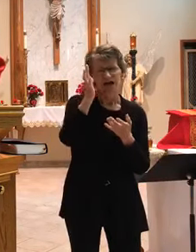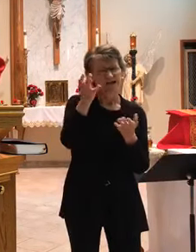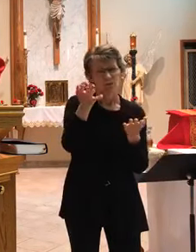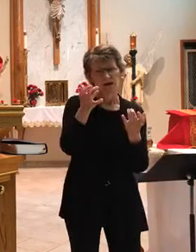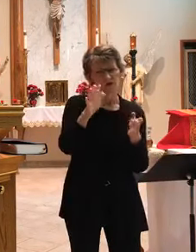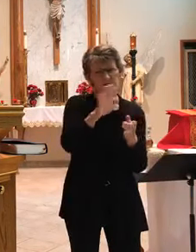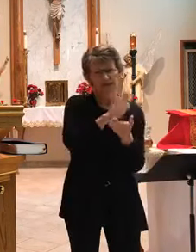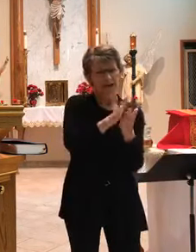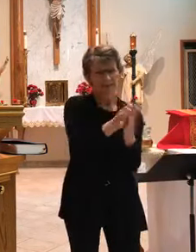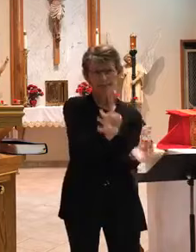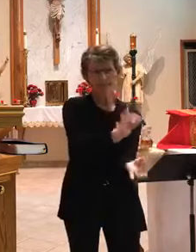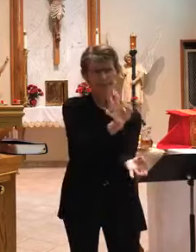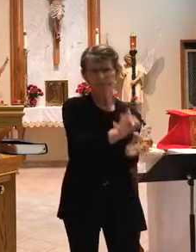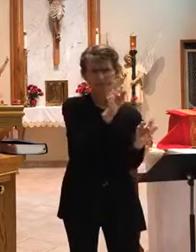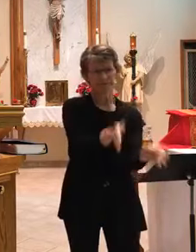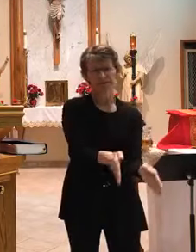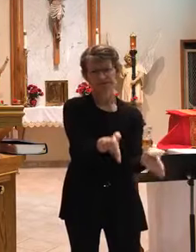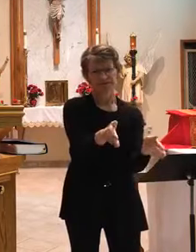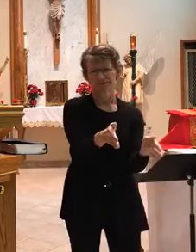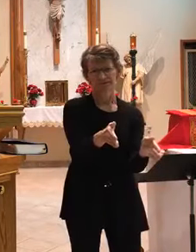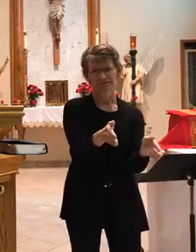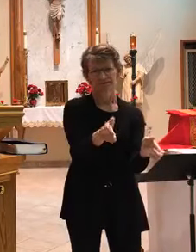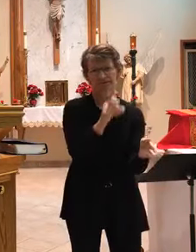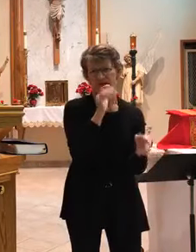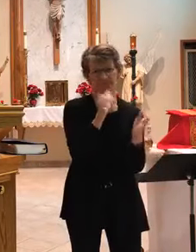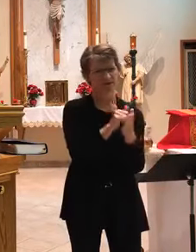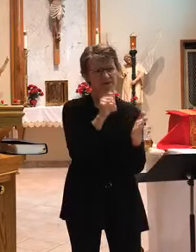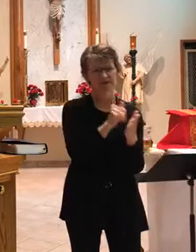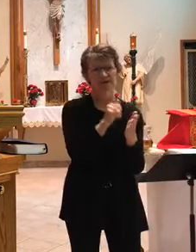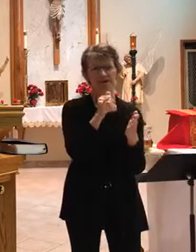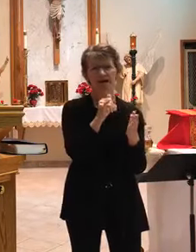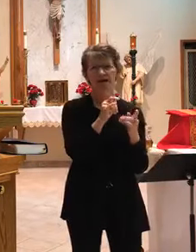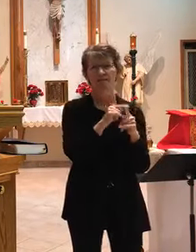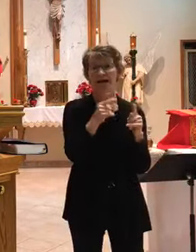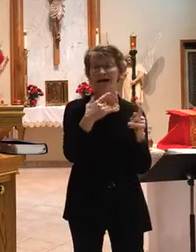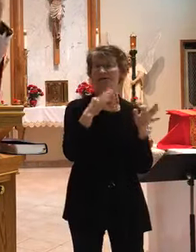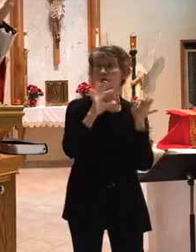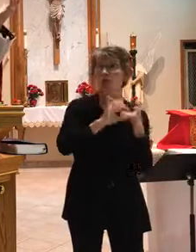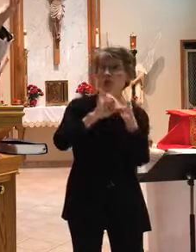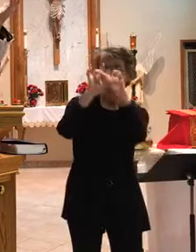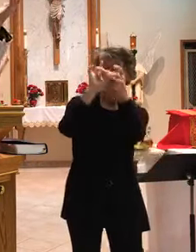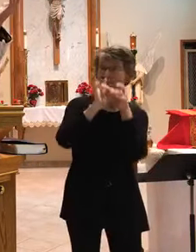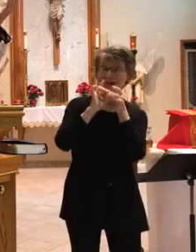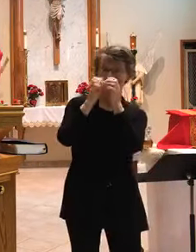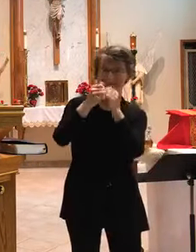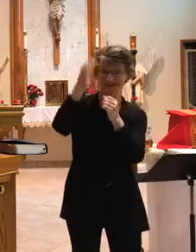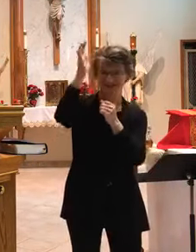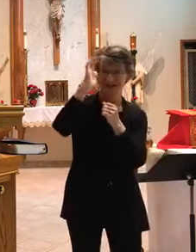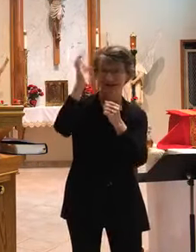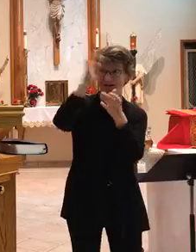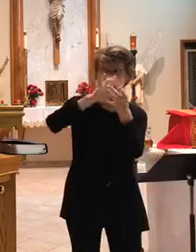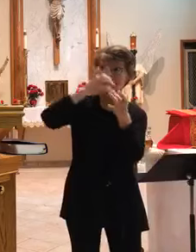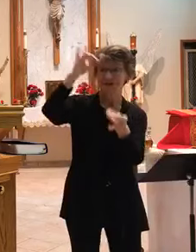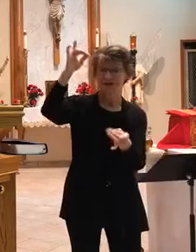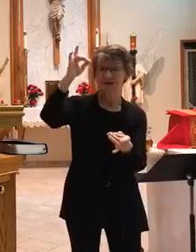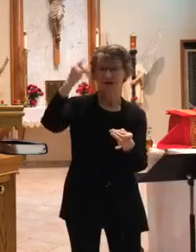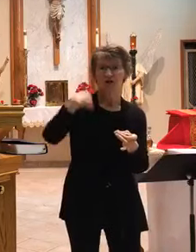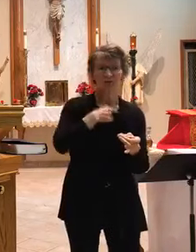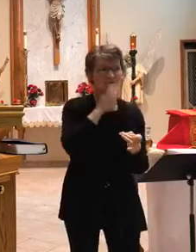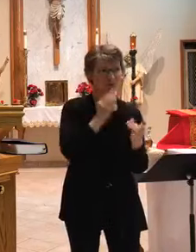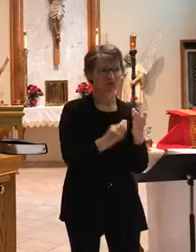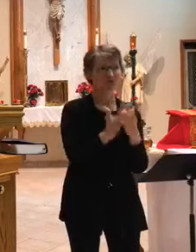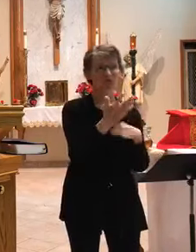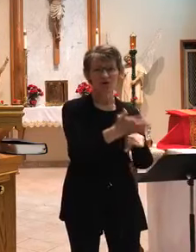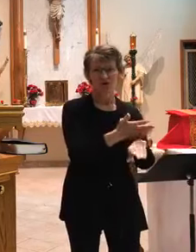perfection in the world we'll never get. Perfection in God, we will, if we cooperate the way that we have been made. That's what it means to grow